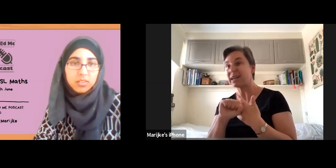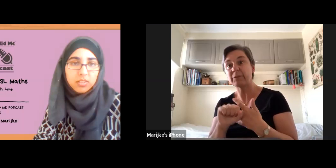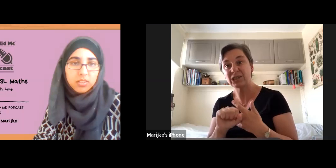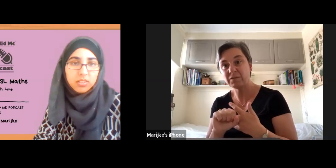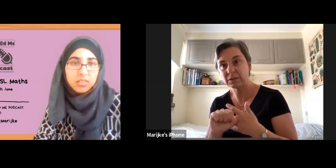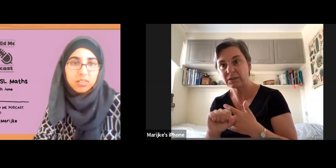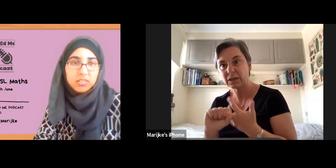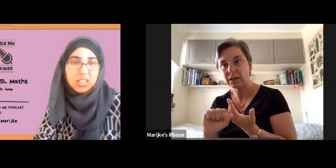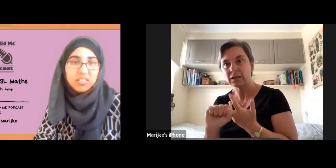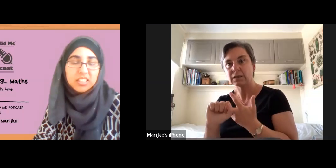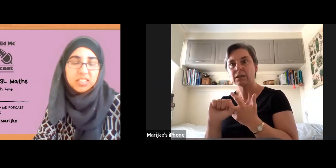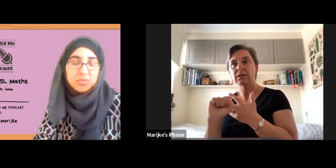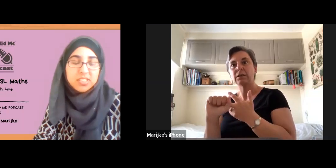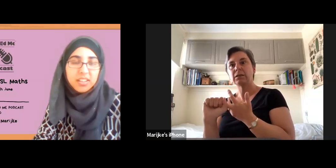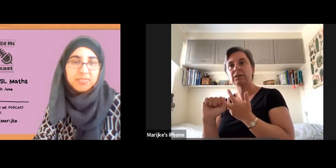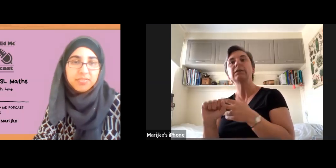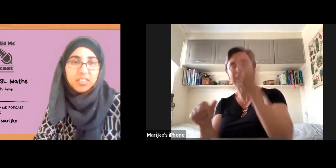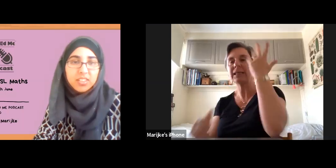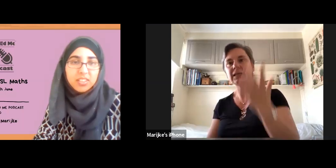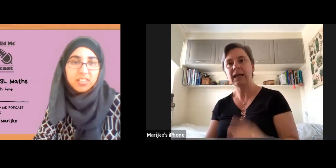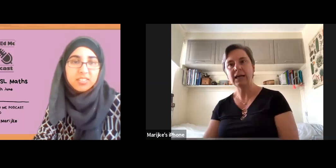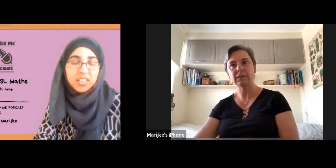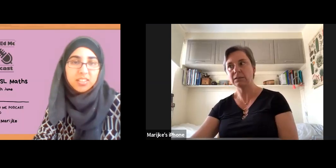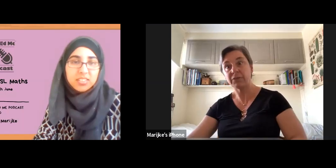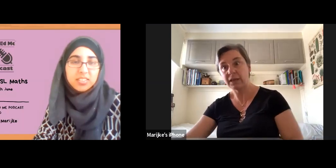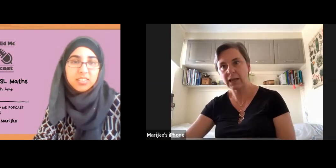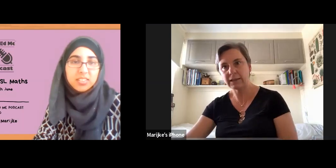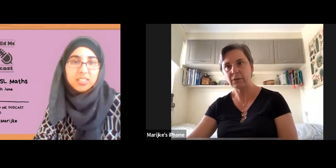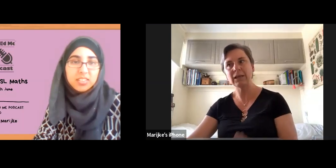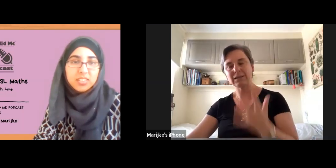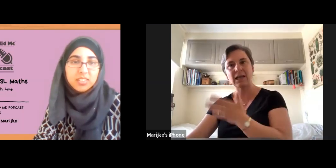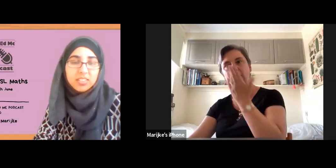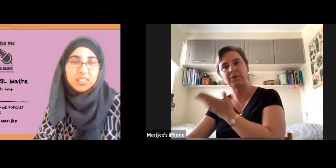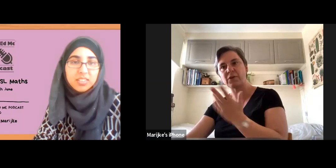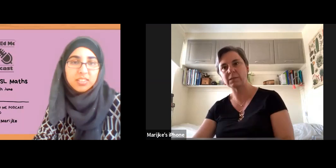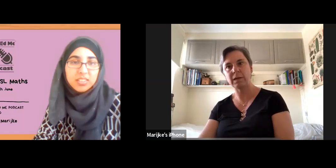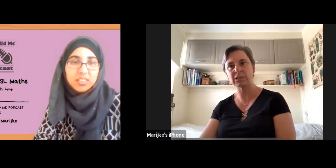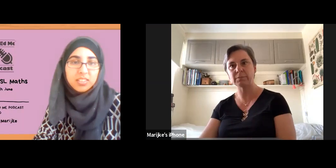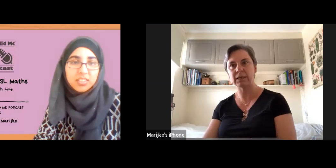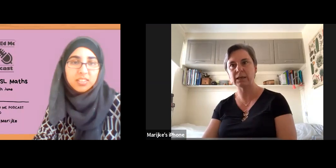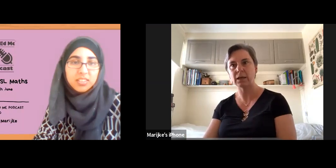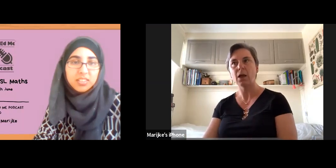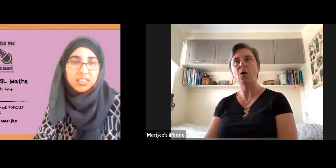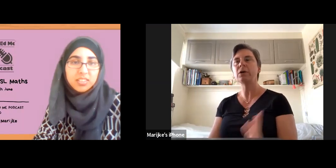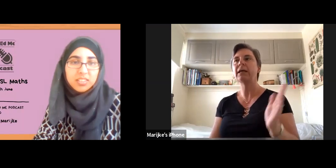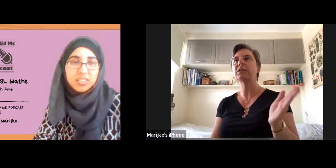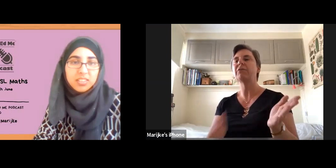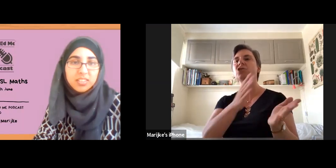academic achievement. Yeah, on league tables, yeah. That's it, yeah. There's nothing like that. When I tell my friends in Belgium, they're like, okay, so if the child...